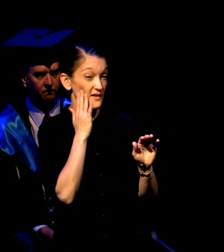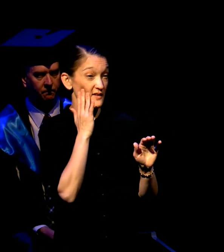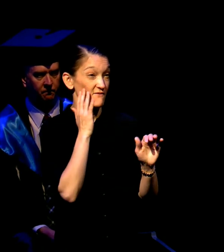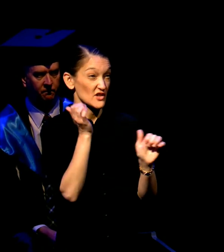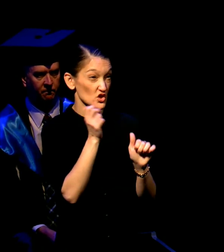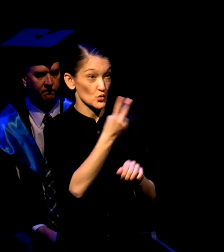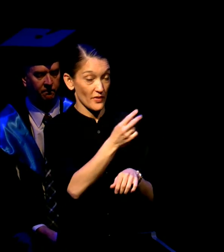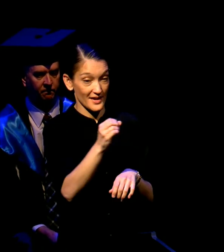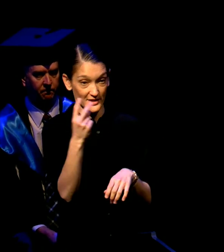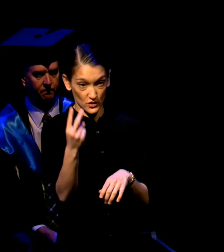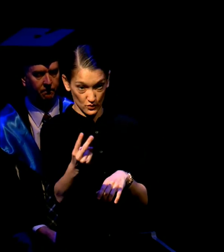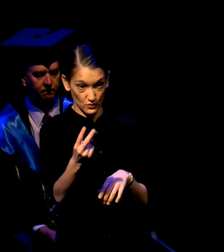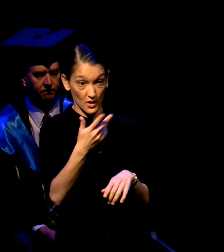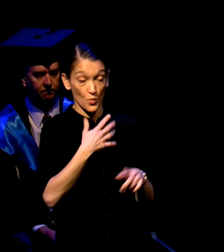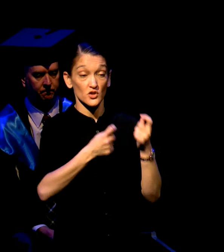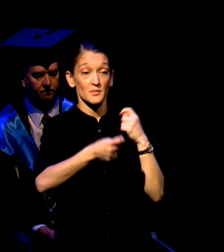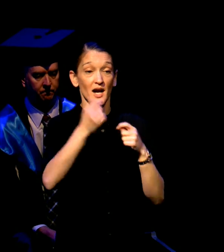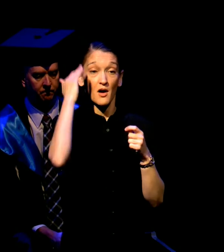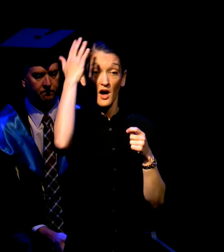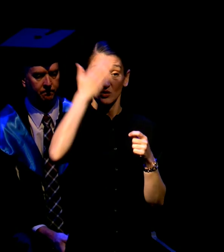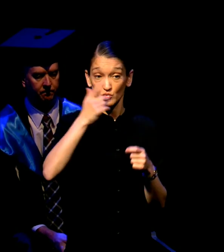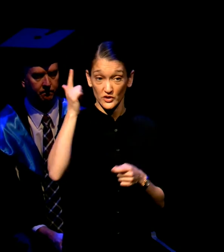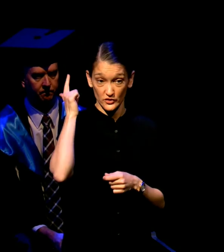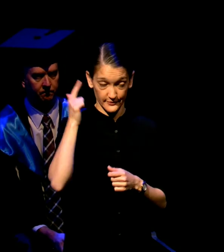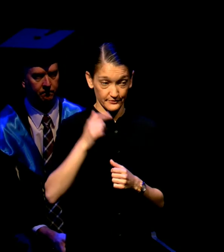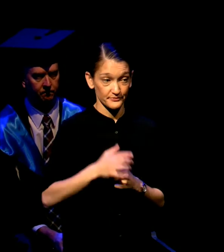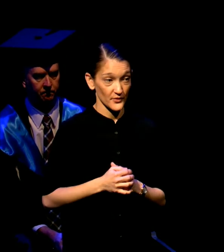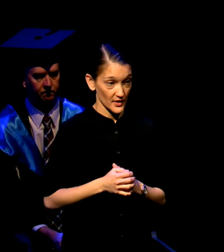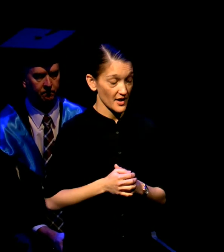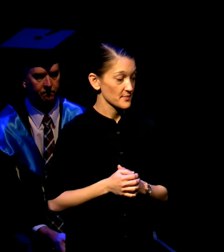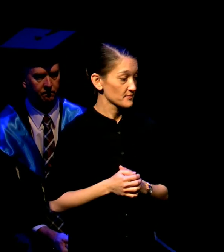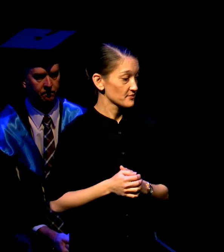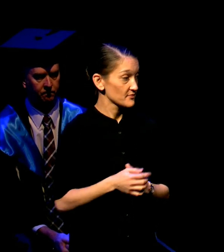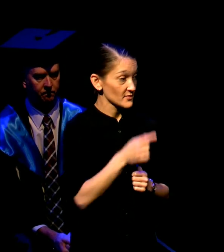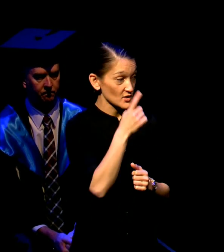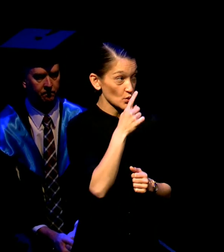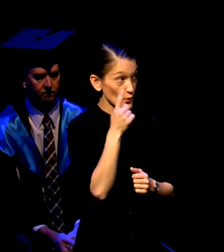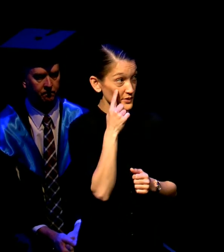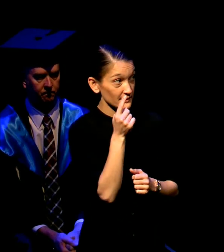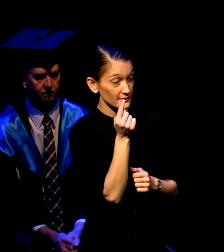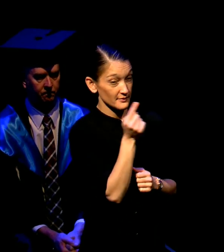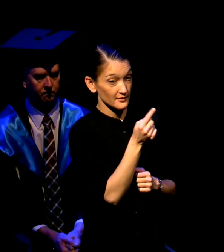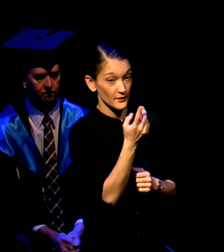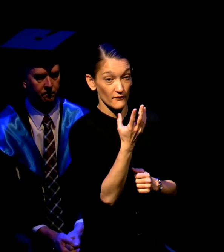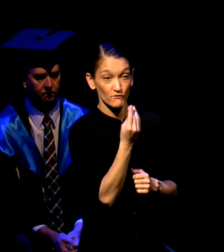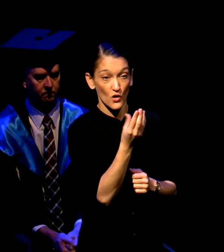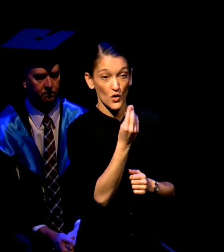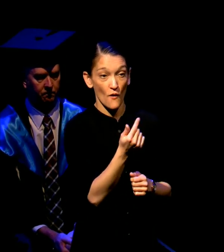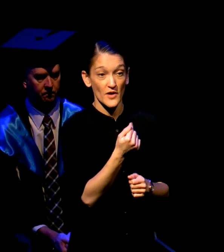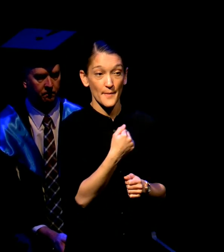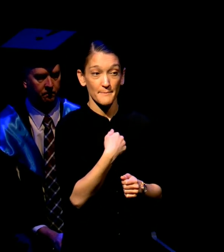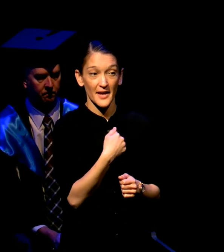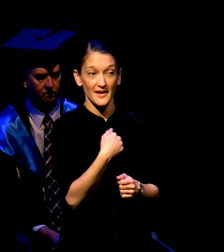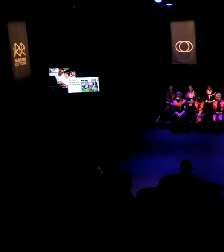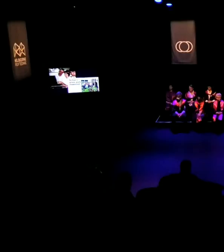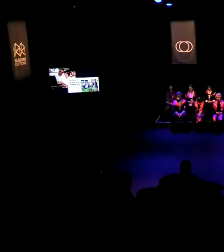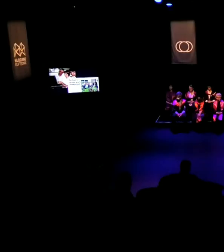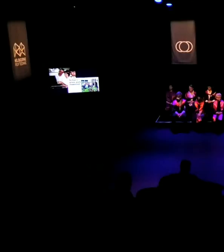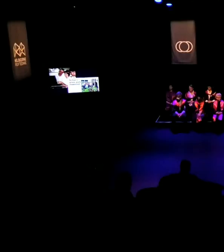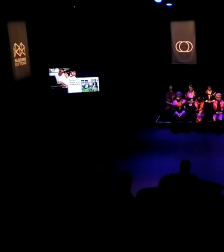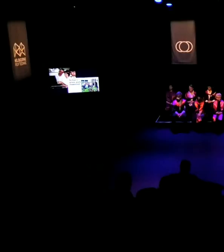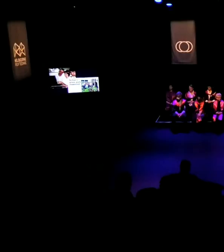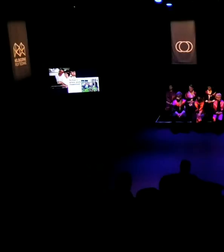my sights to become a secondary school teacher. And you'll see soon coming up a photo of me as a secondary school